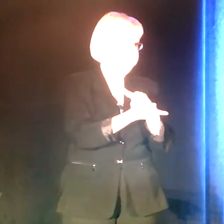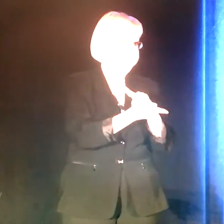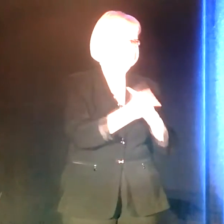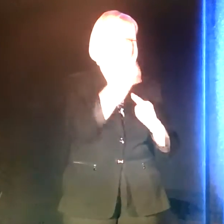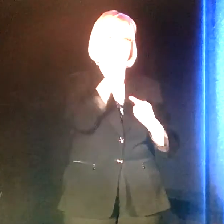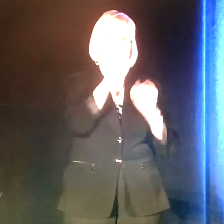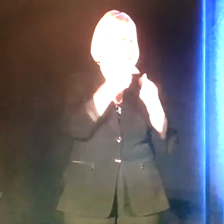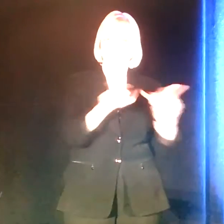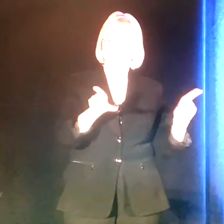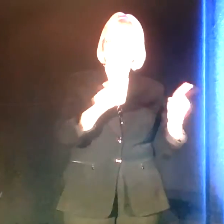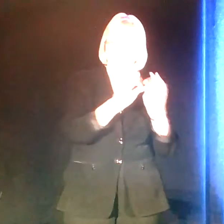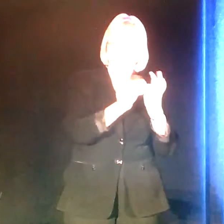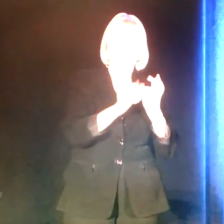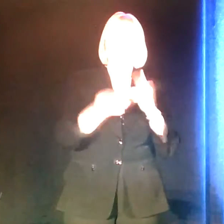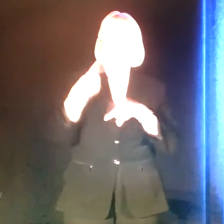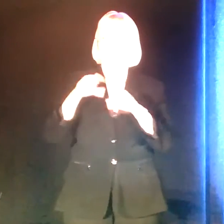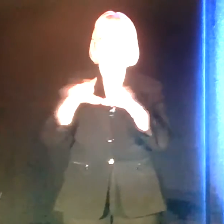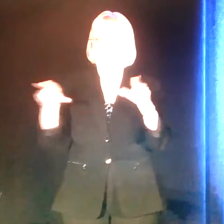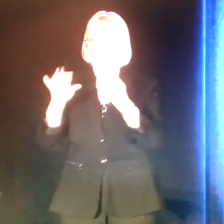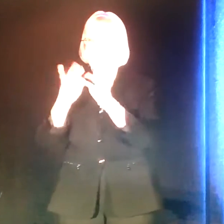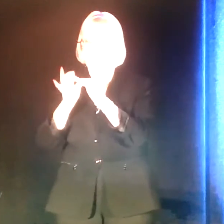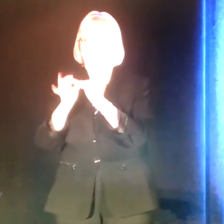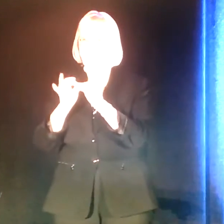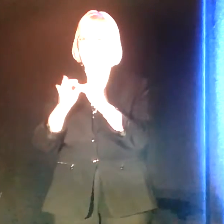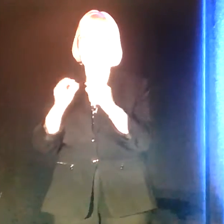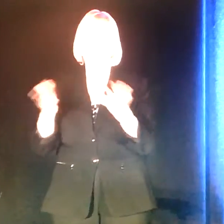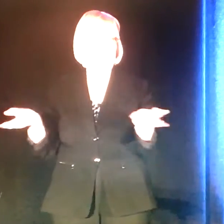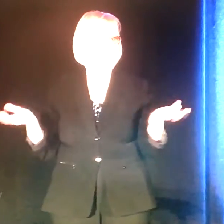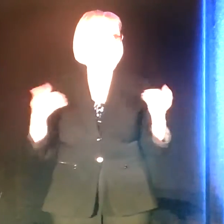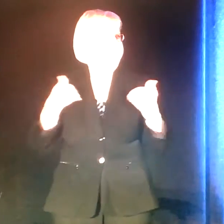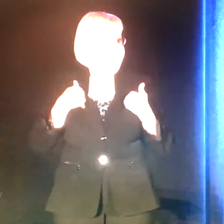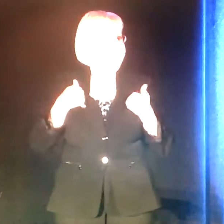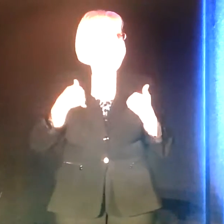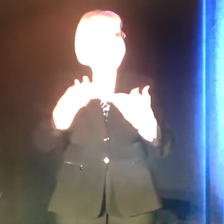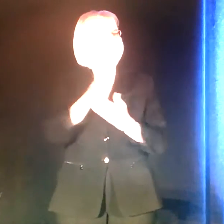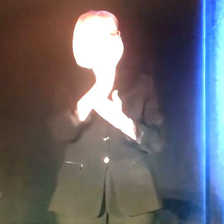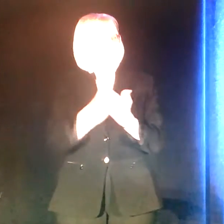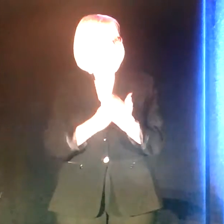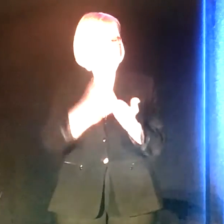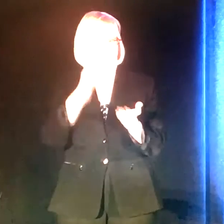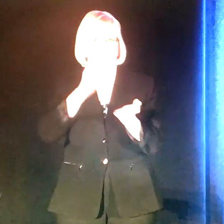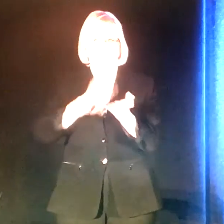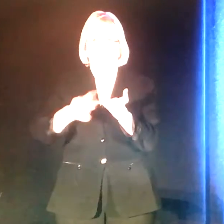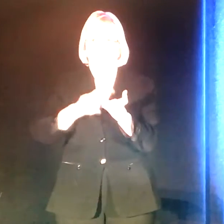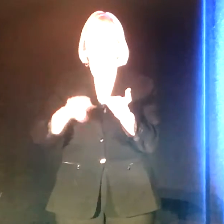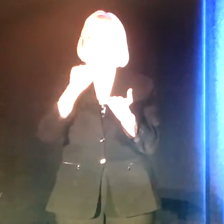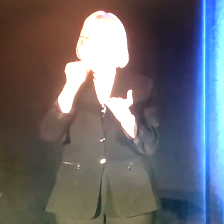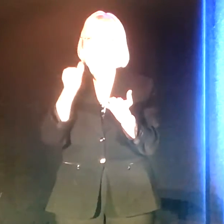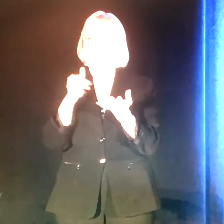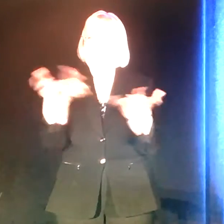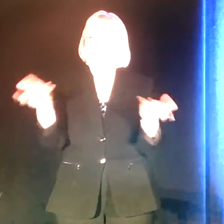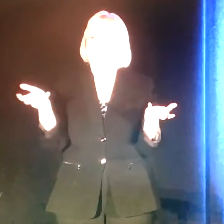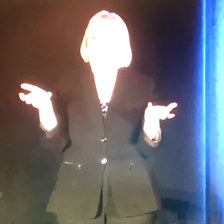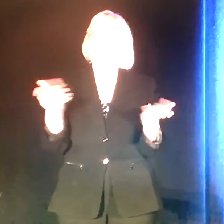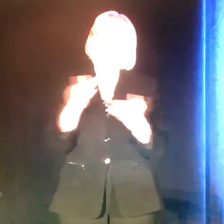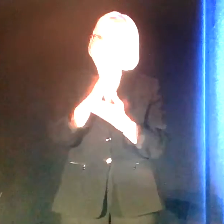Like our profession as an interpreter or an interpreter for language,